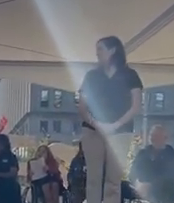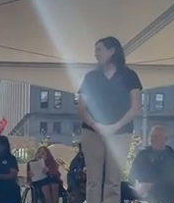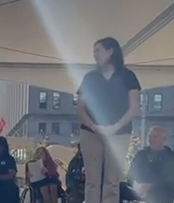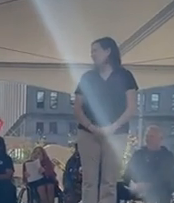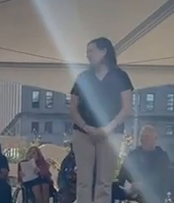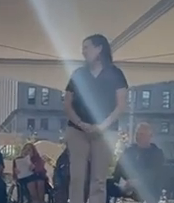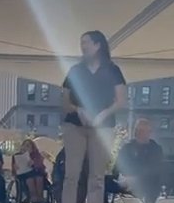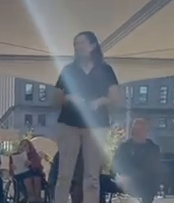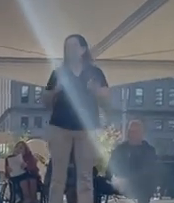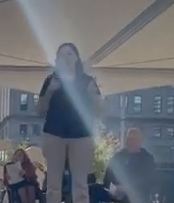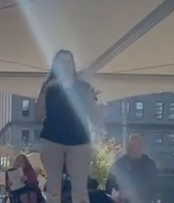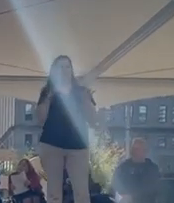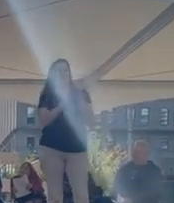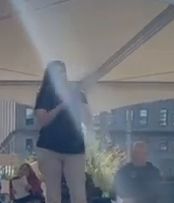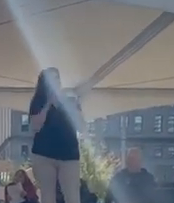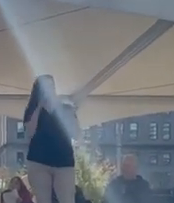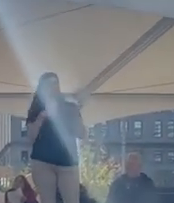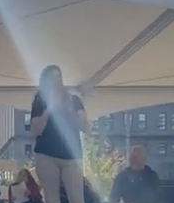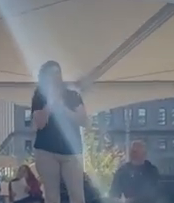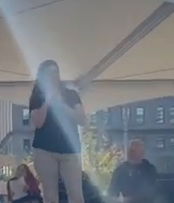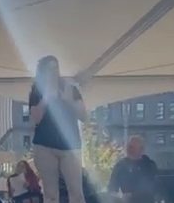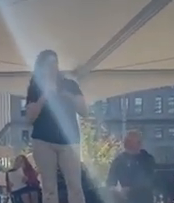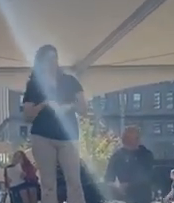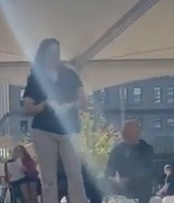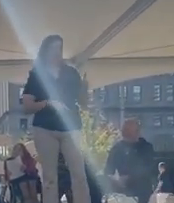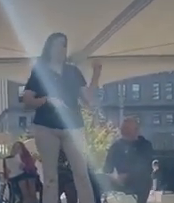I'll expect applause in a second.